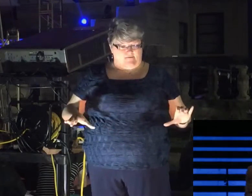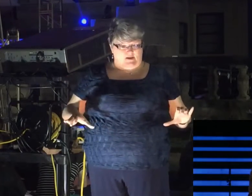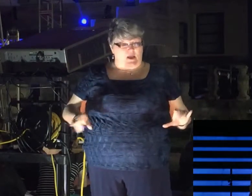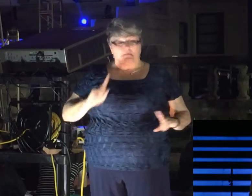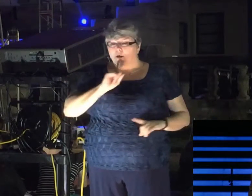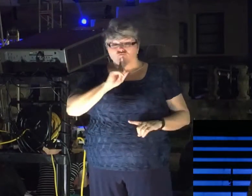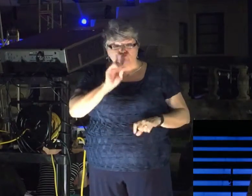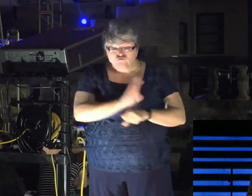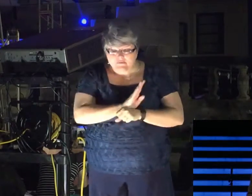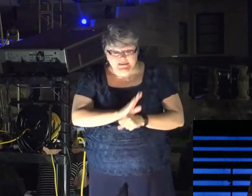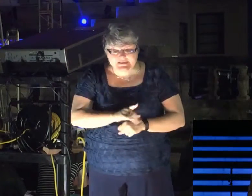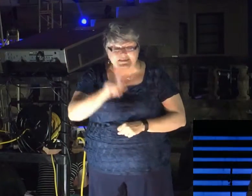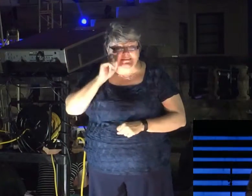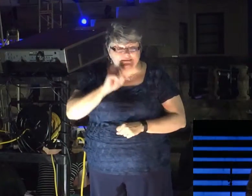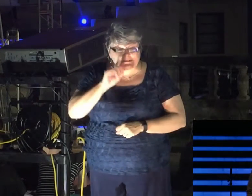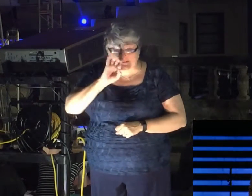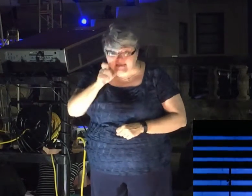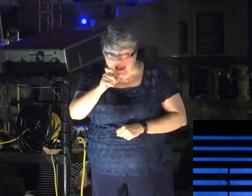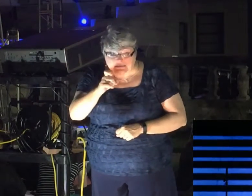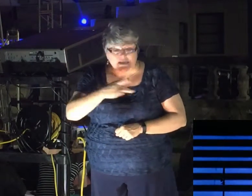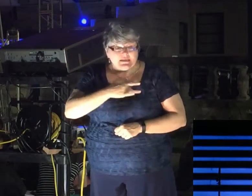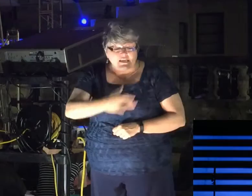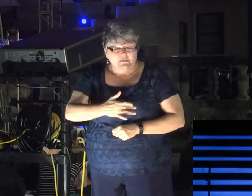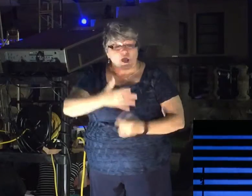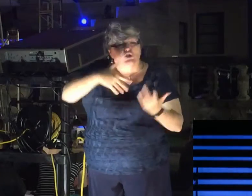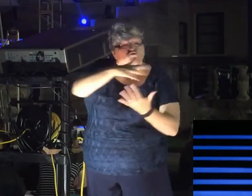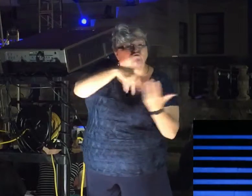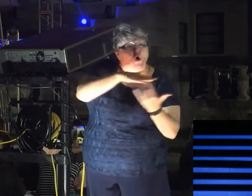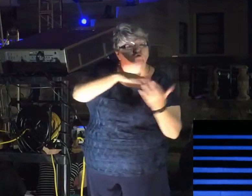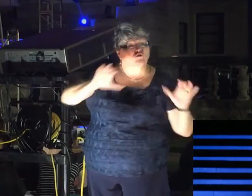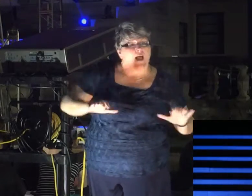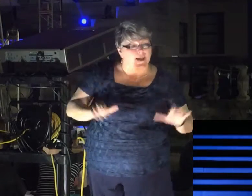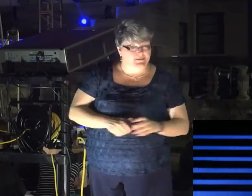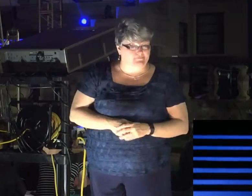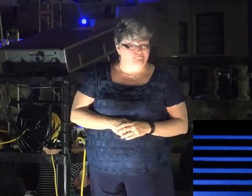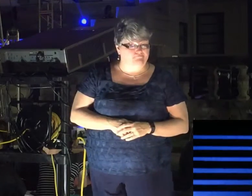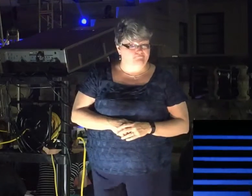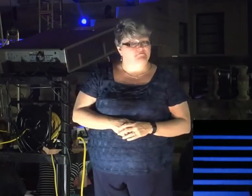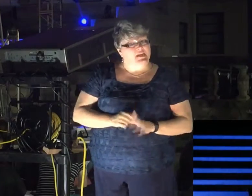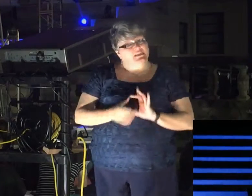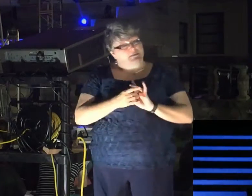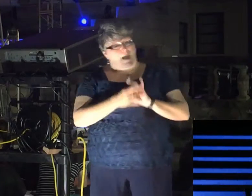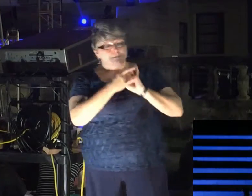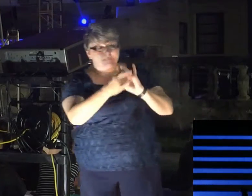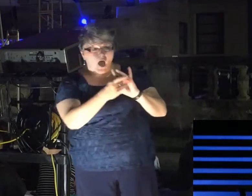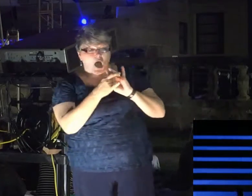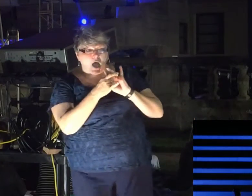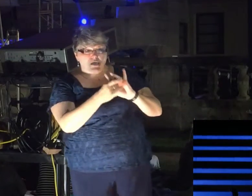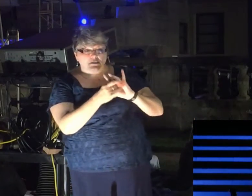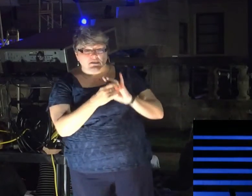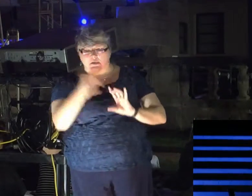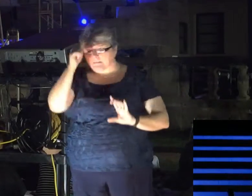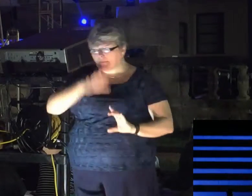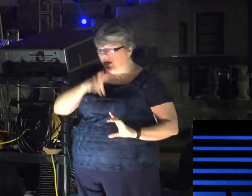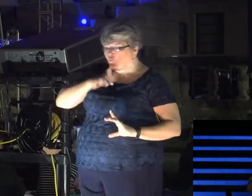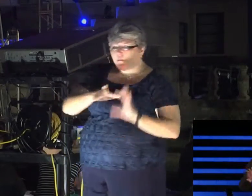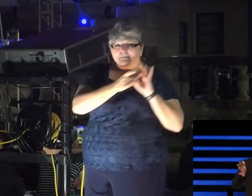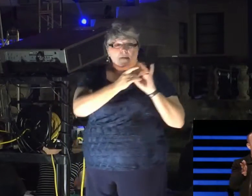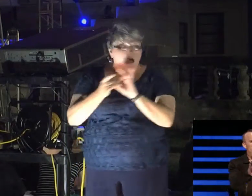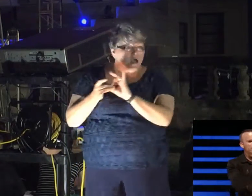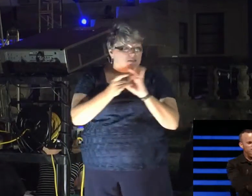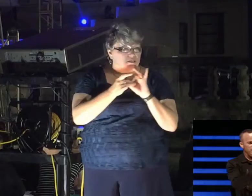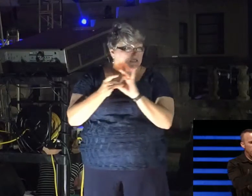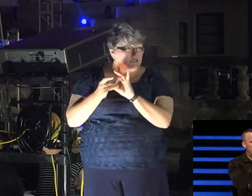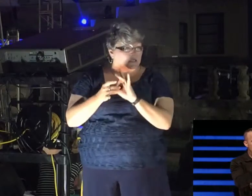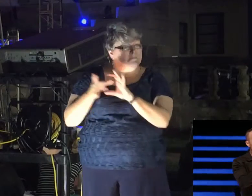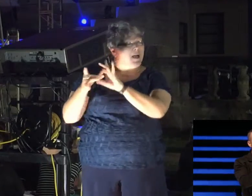self-satisfying act. And yet here's the reality. Sex is primarily a social act. It's about bonding with a man and